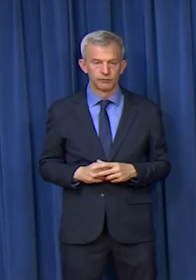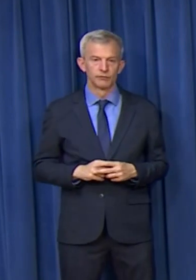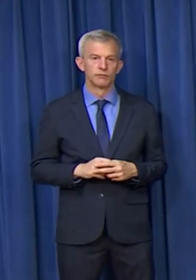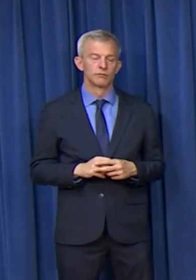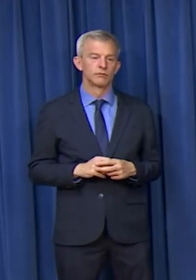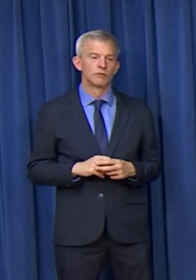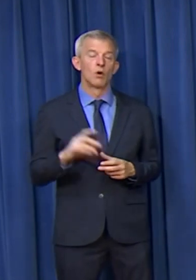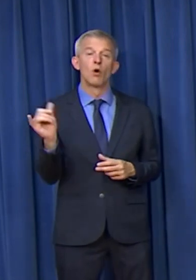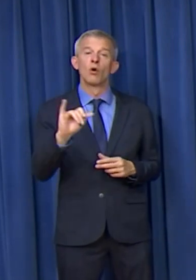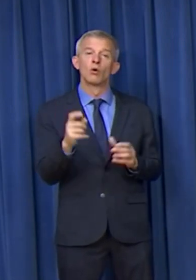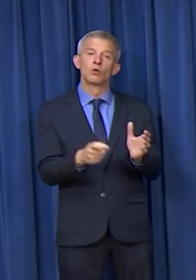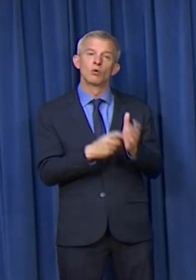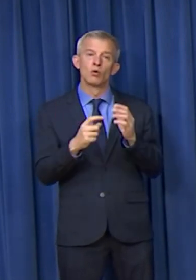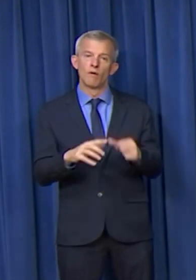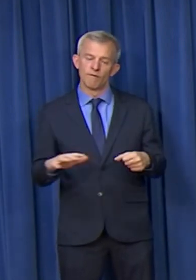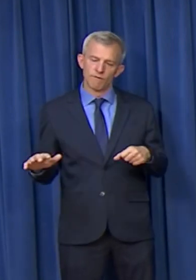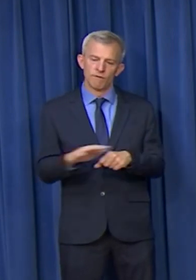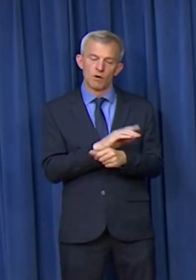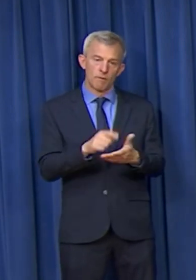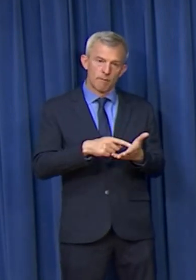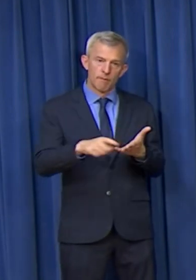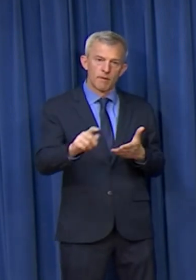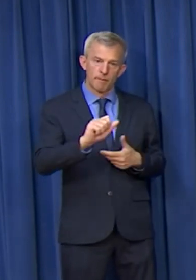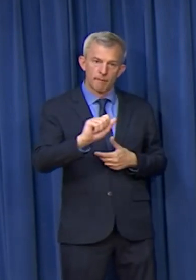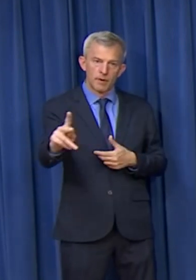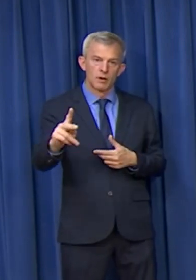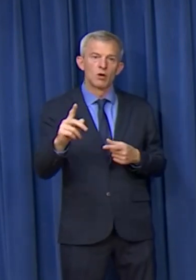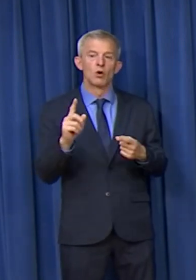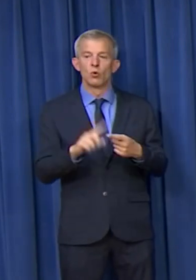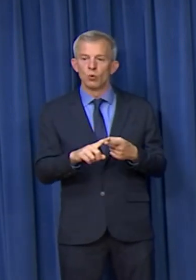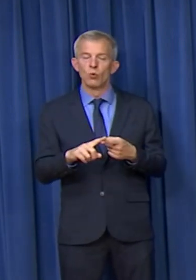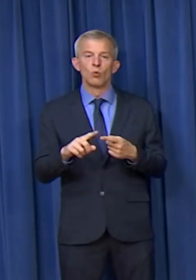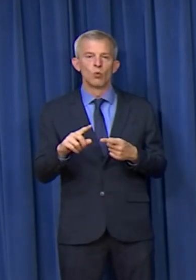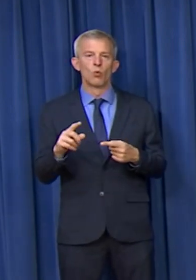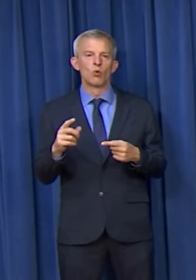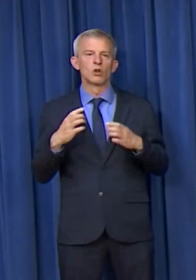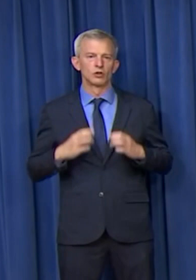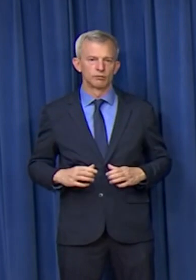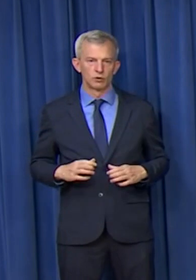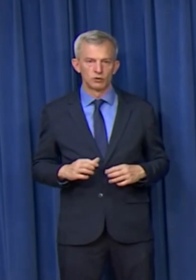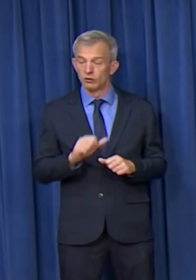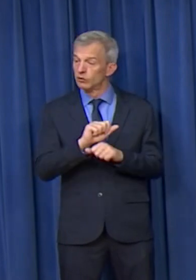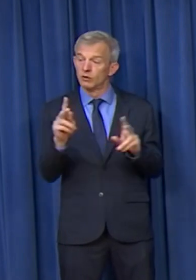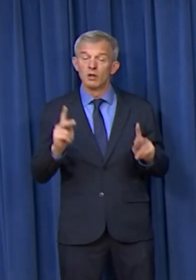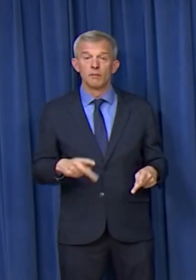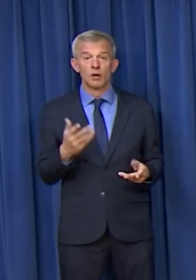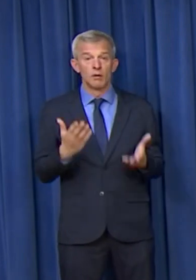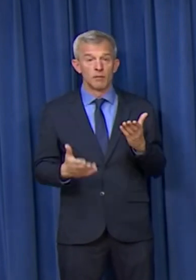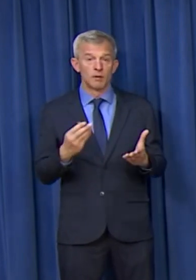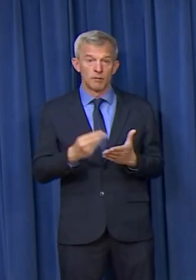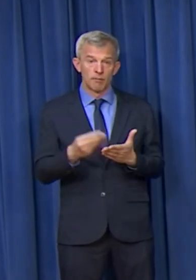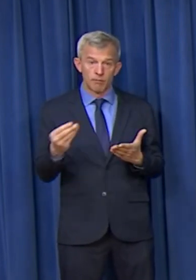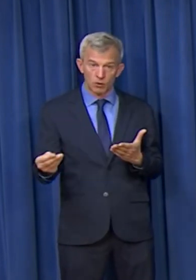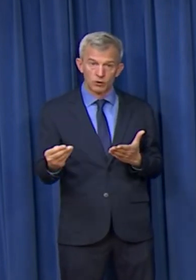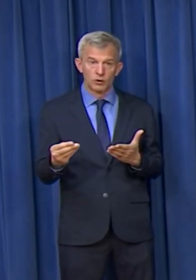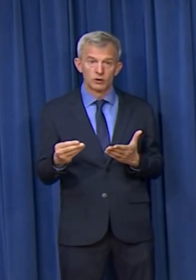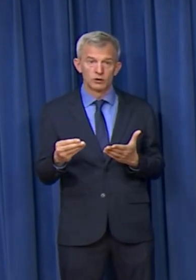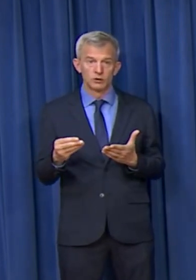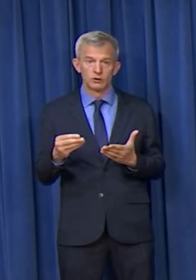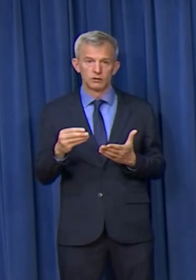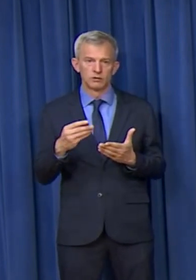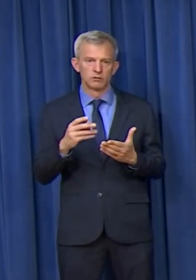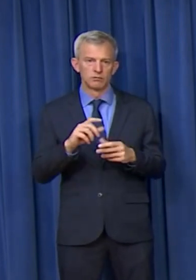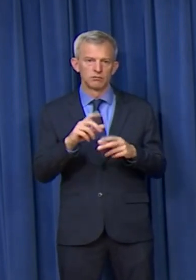also requires full restitution to the company's customers, anybody who may have purchased these test